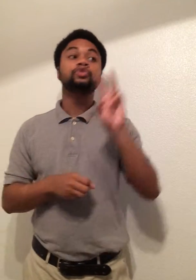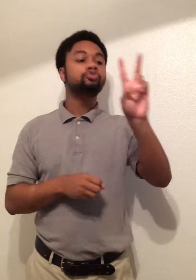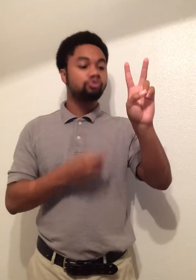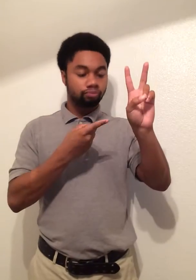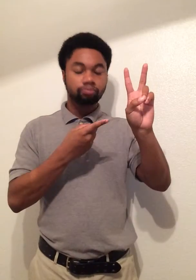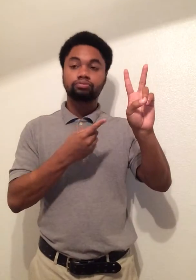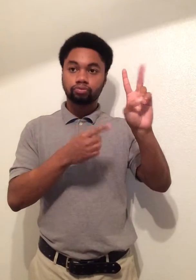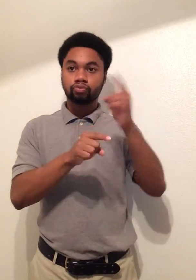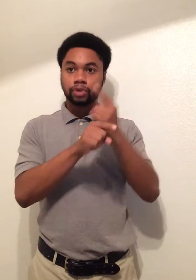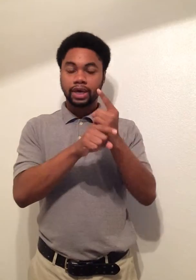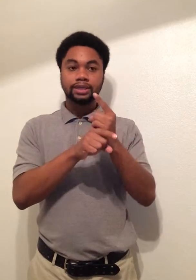8.